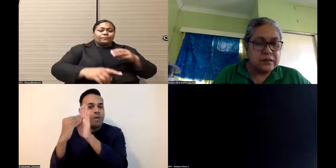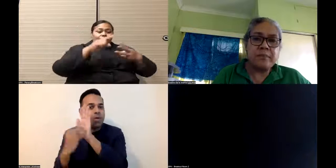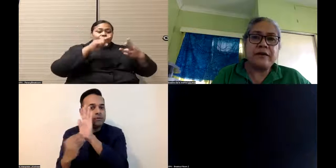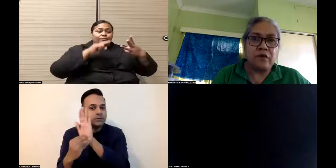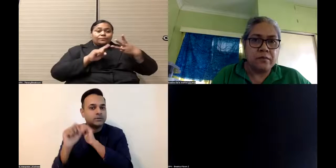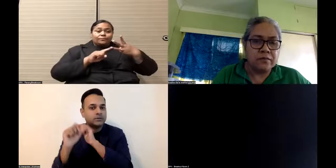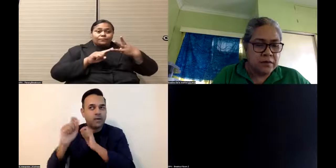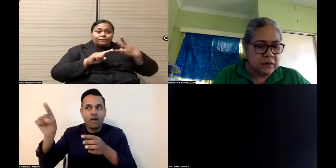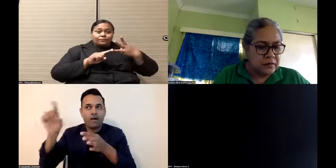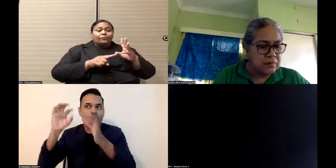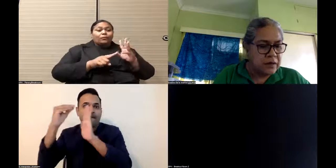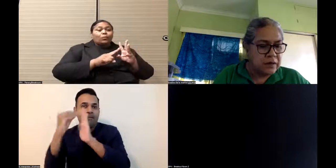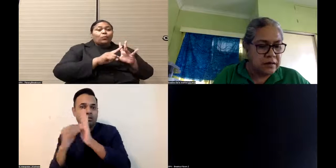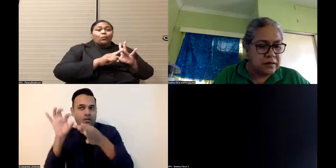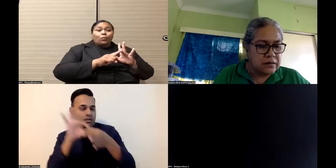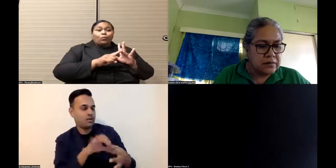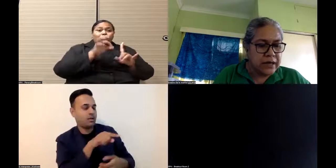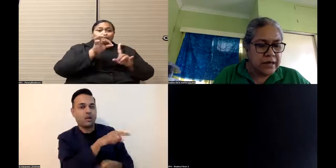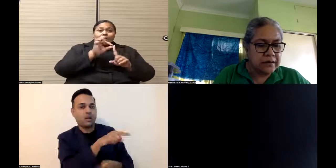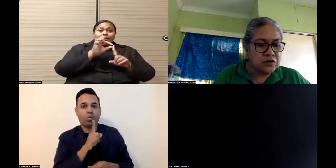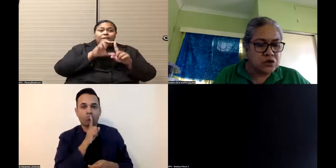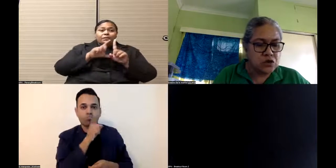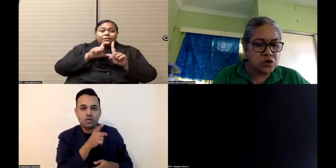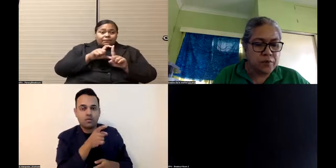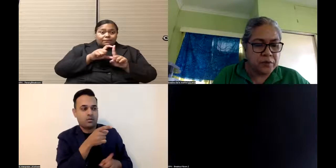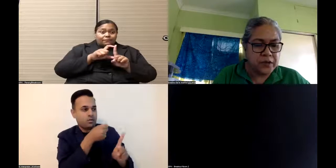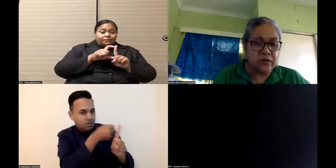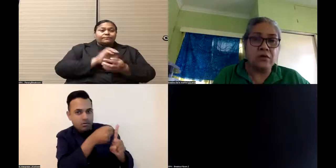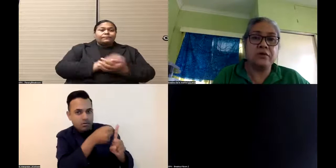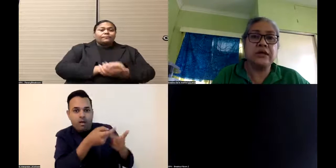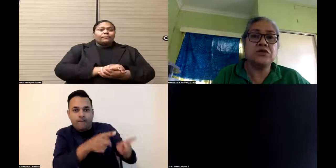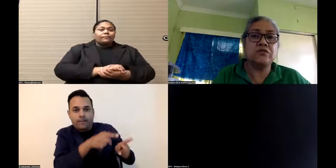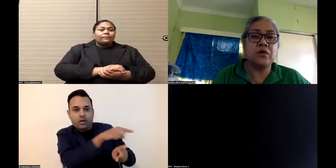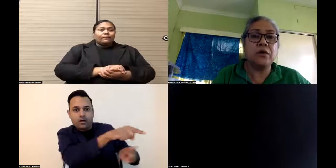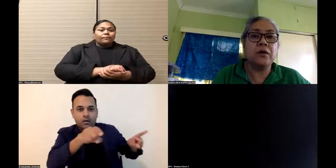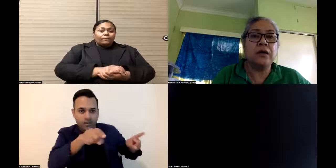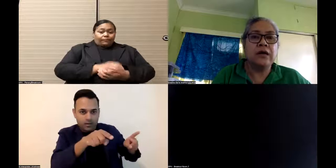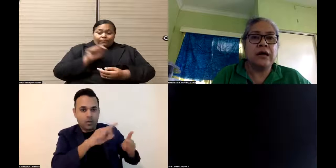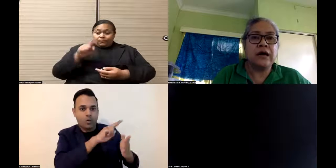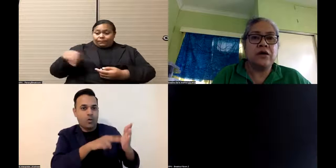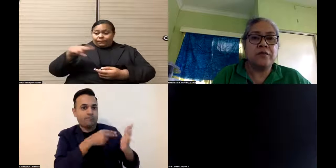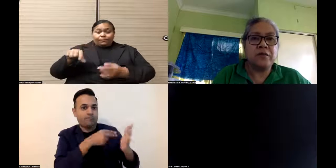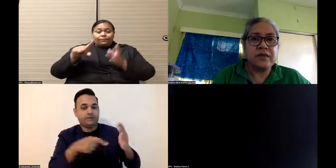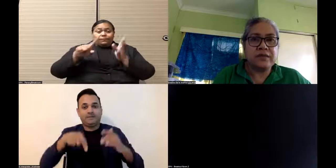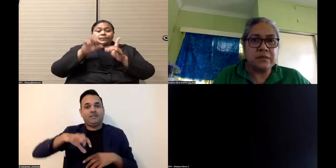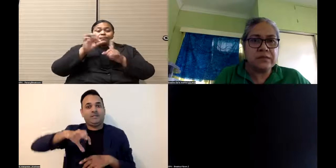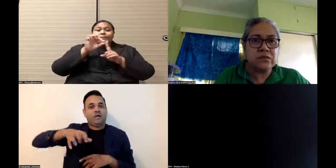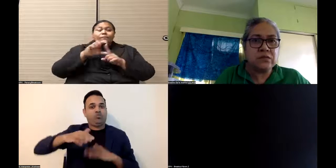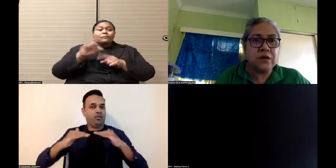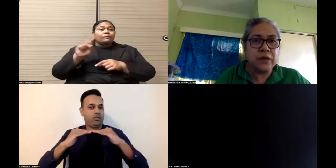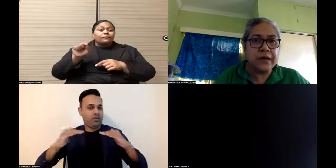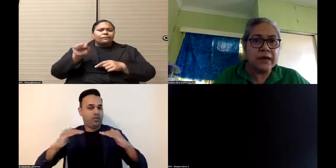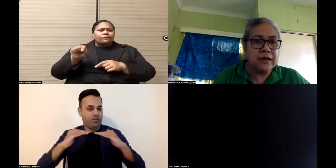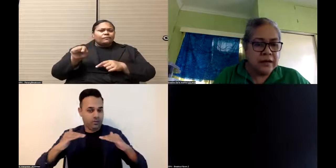is a platform into looking at the institutional building and coordination role of people with disability who